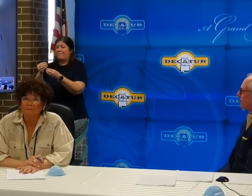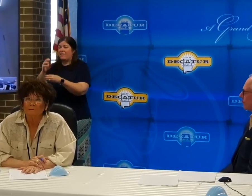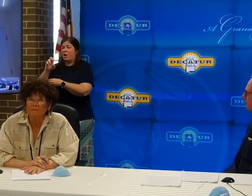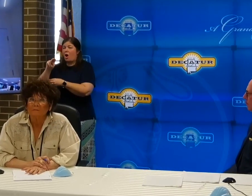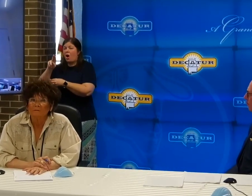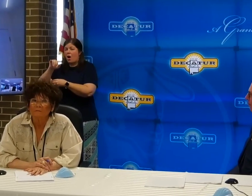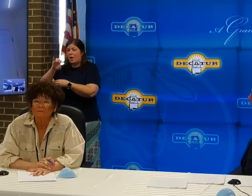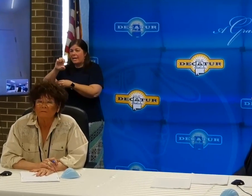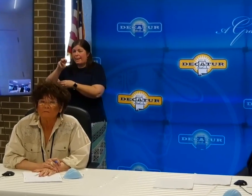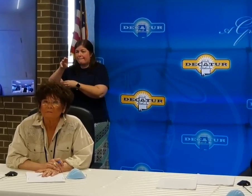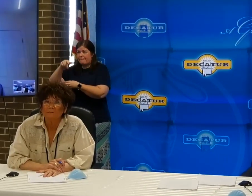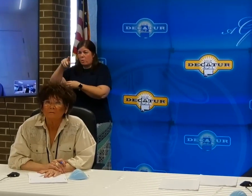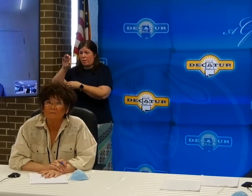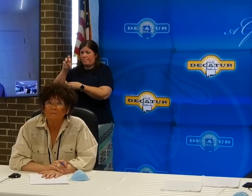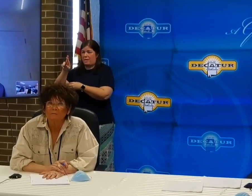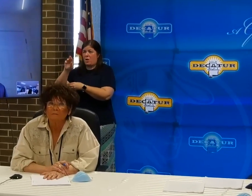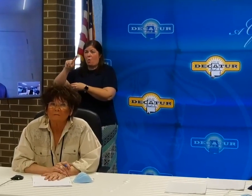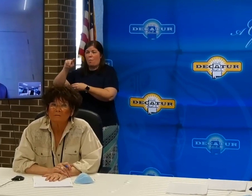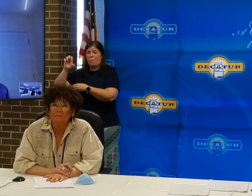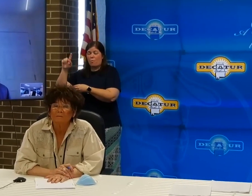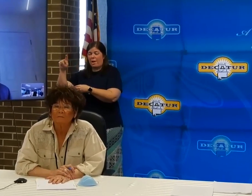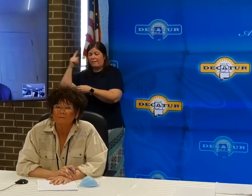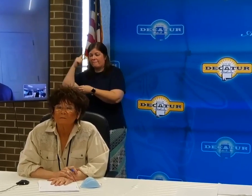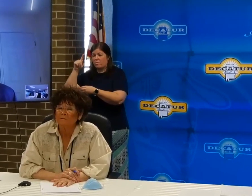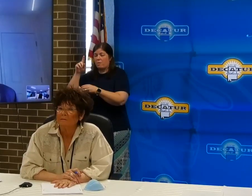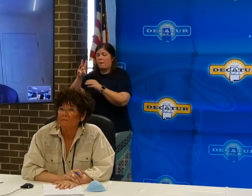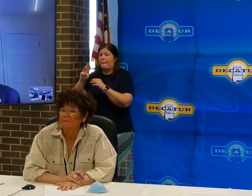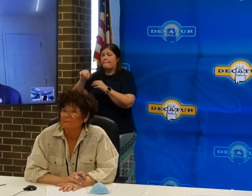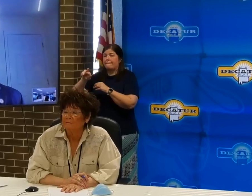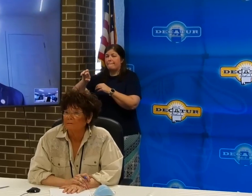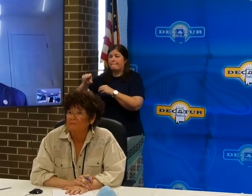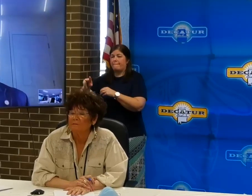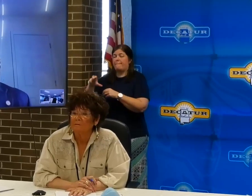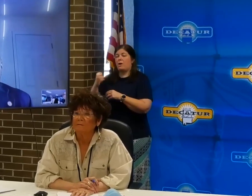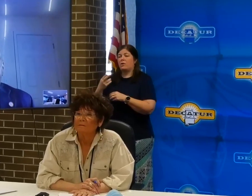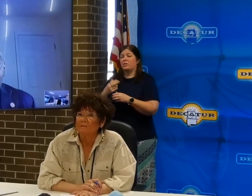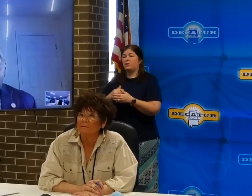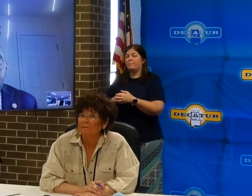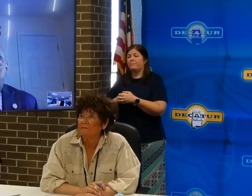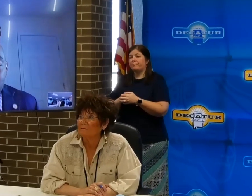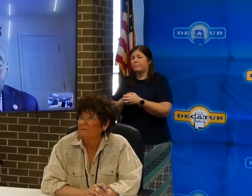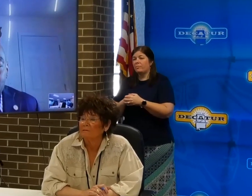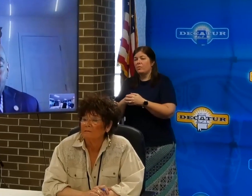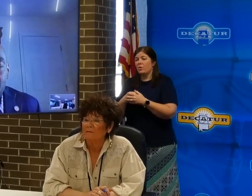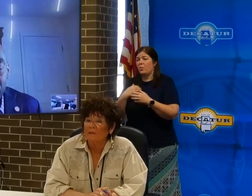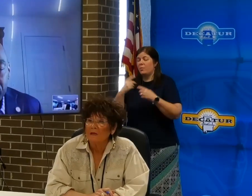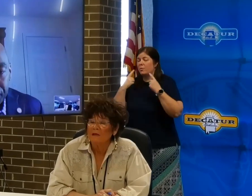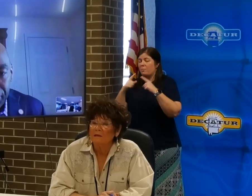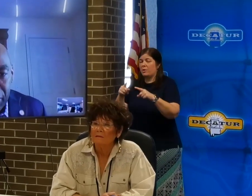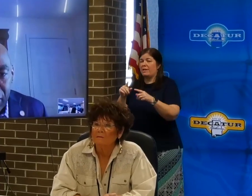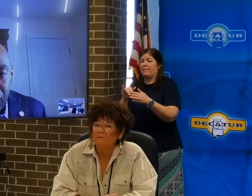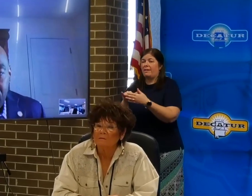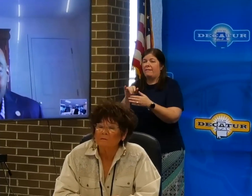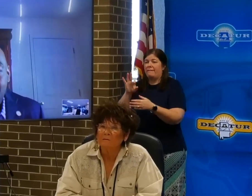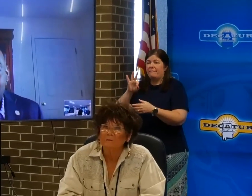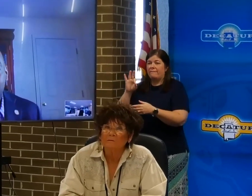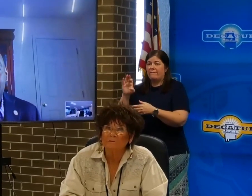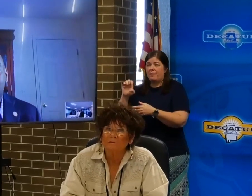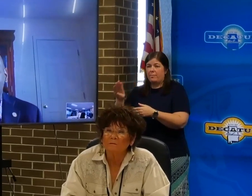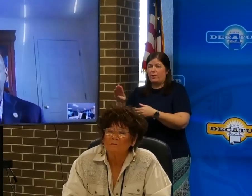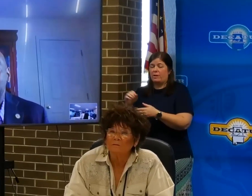is 3.5%. Now that's up 0.8% from the 2.7% that we reported in February.